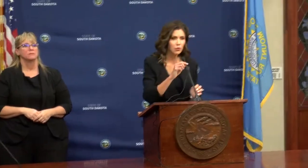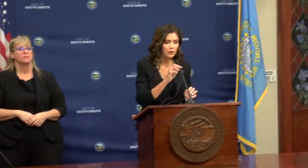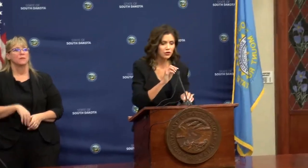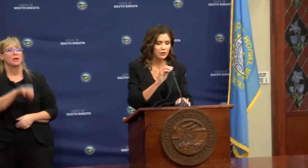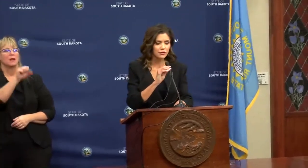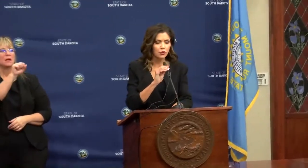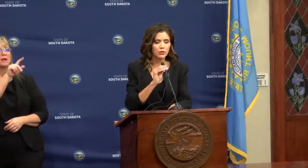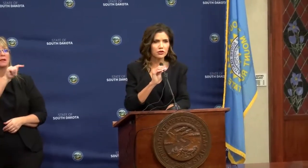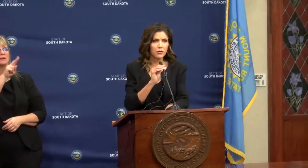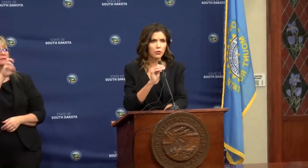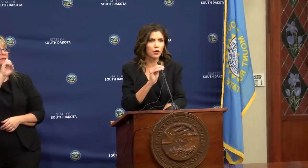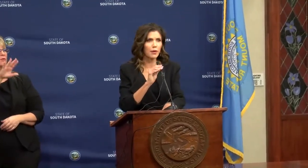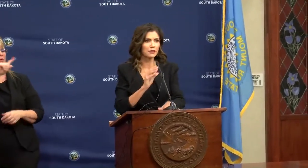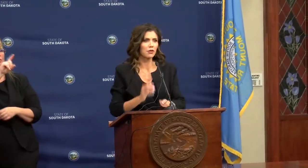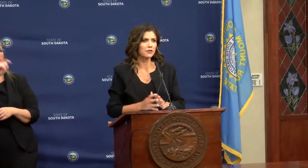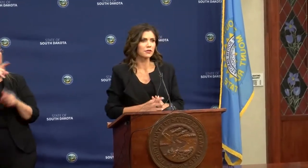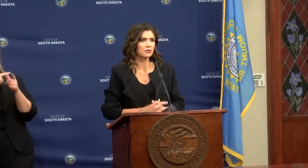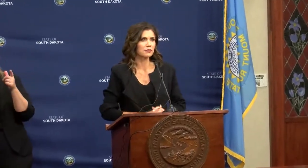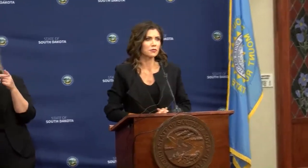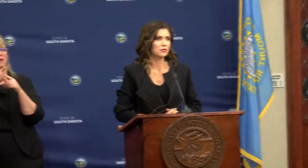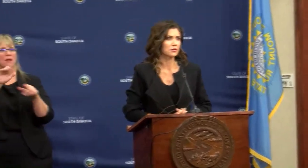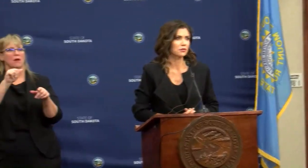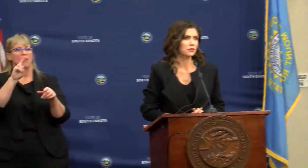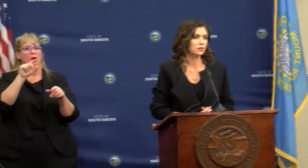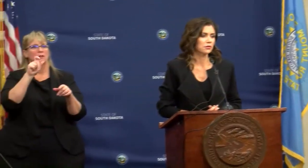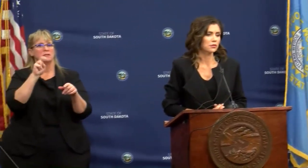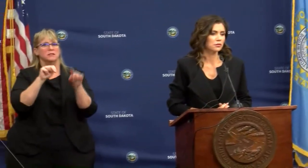Stephen, why don't you ask your question and then we're going to go back to Austin.